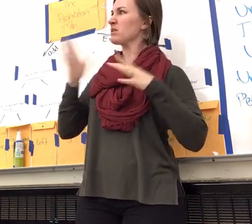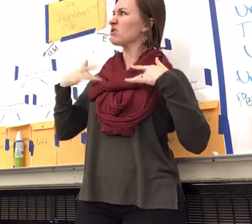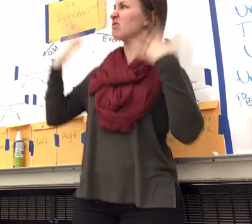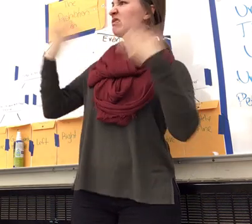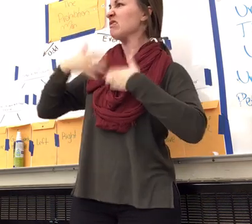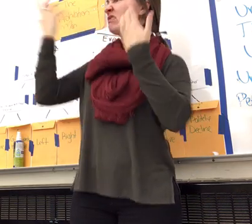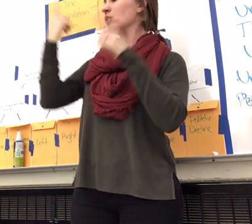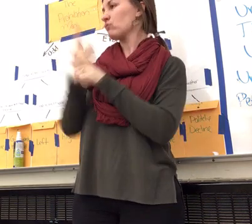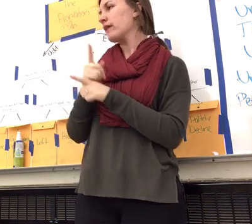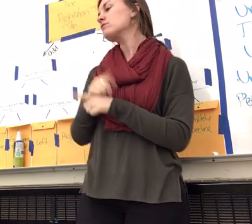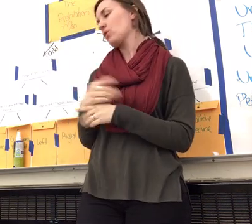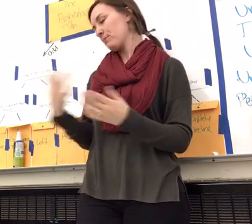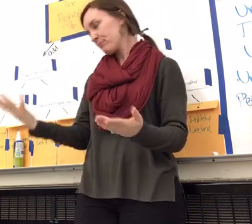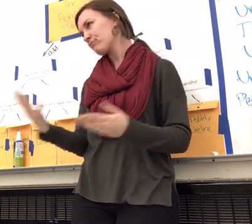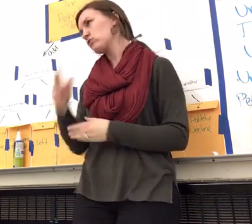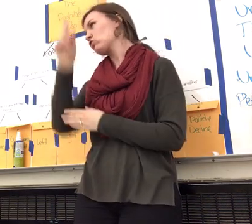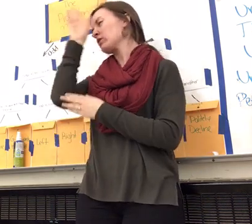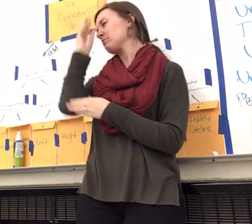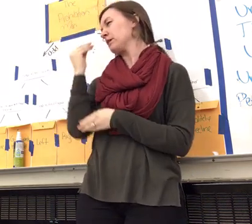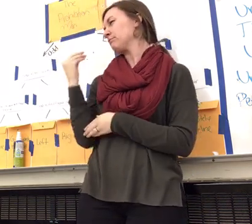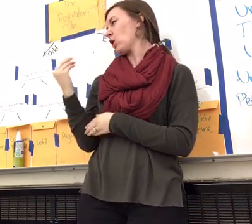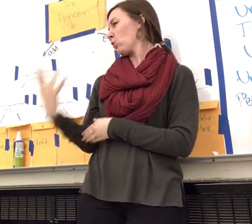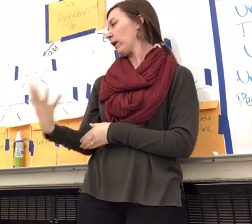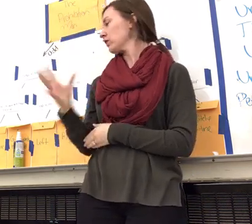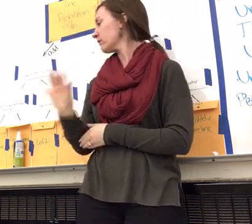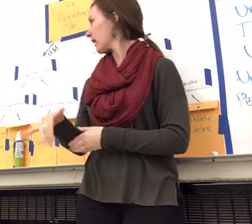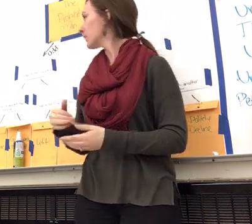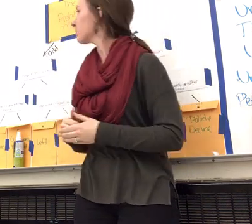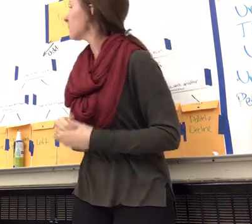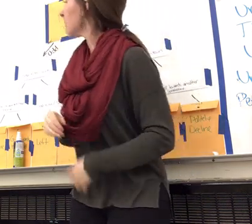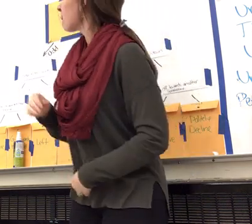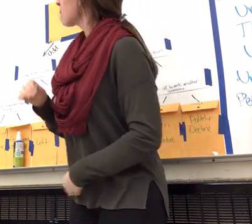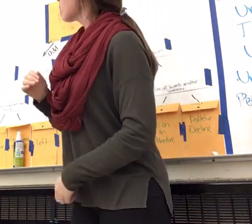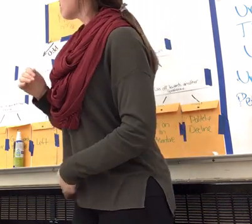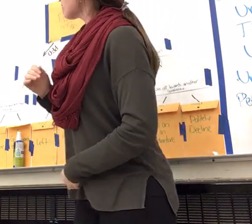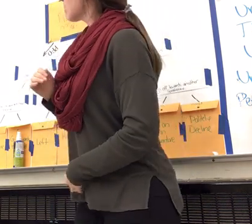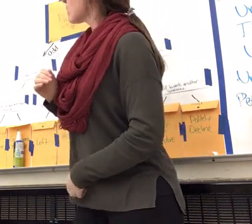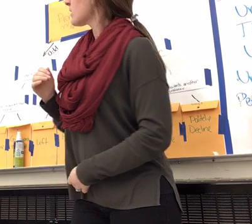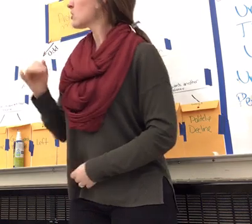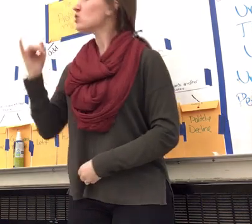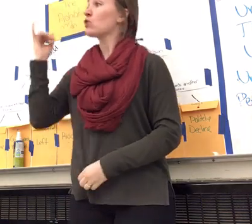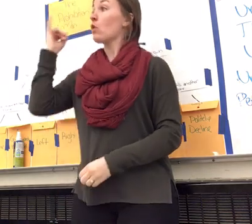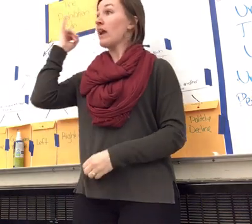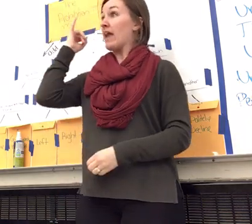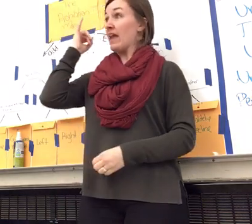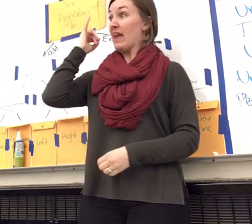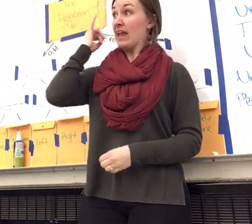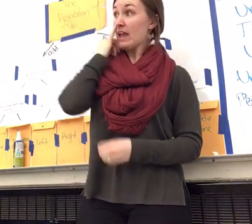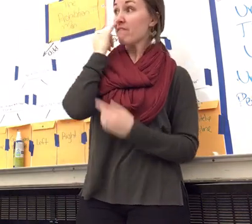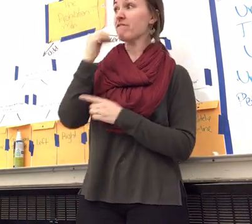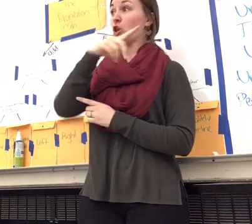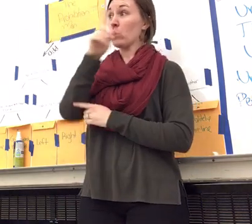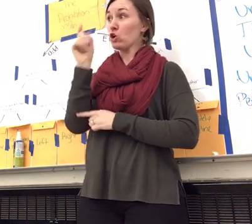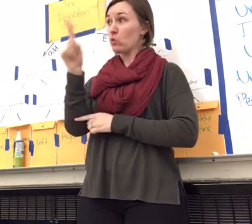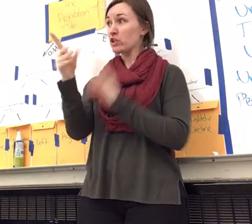that. Okay, so if we were to have ones on the women's rights movement on the